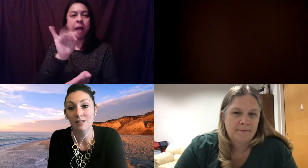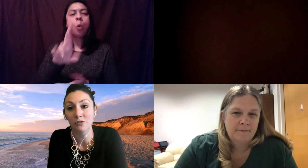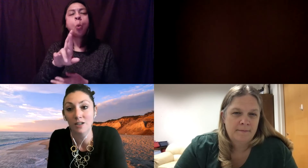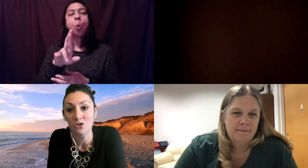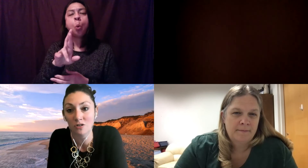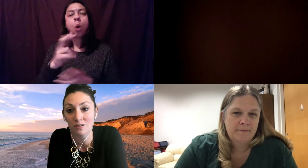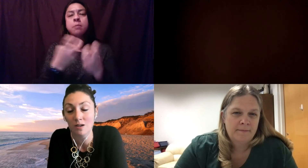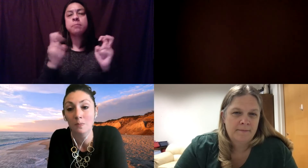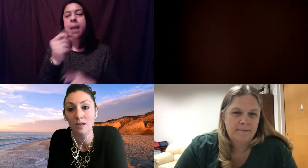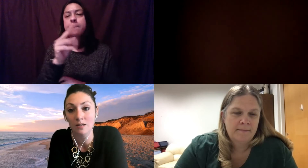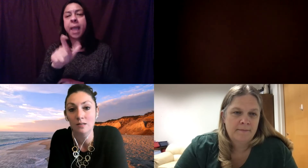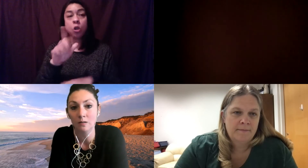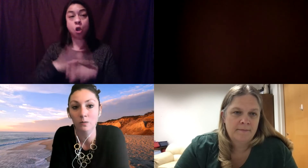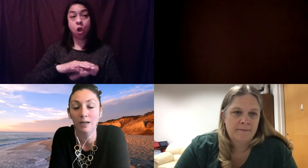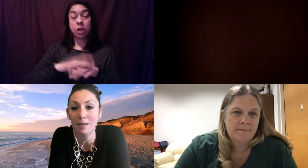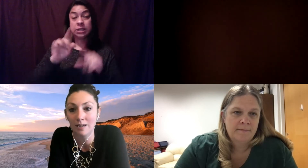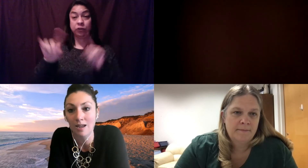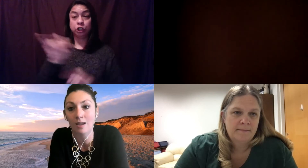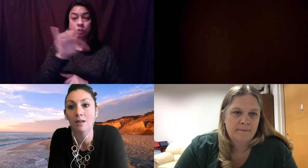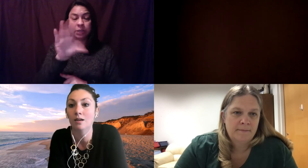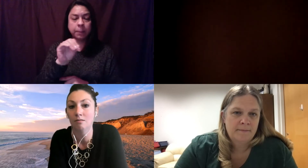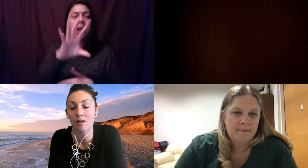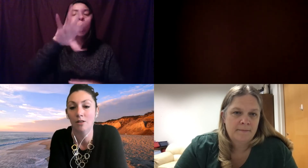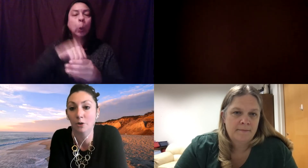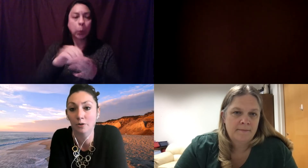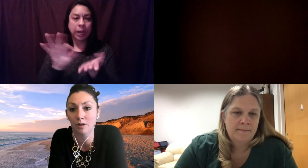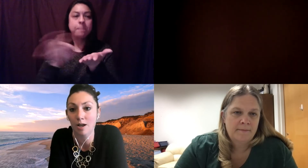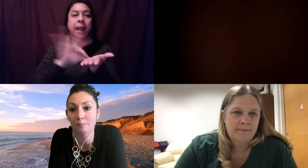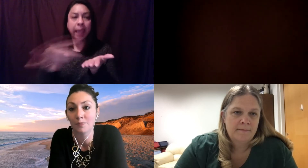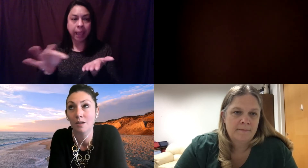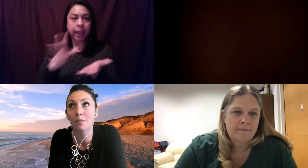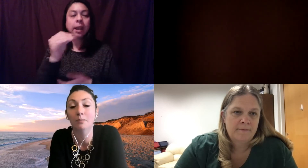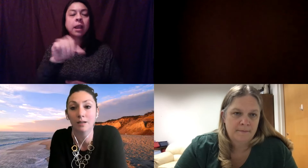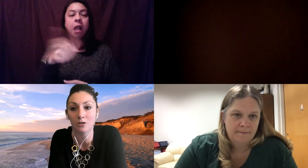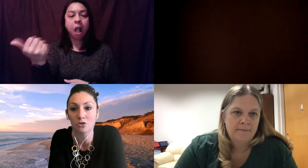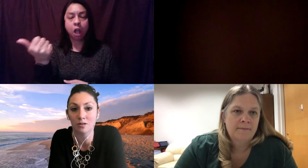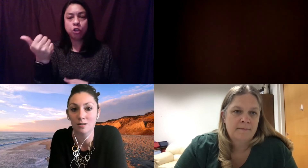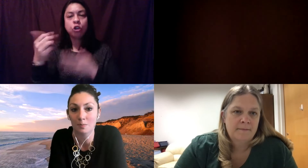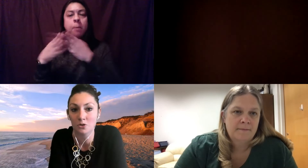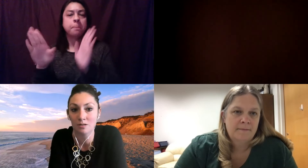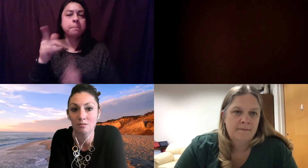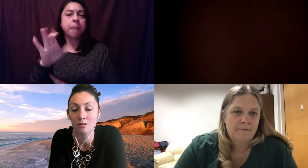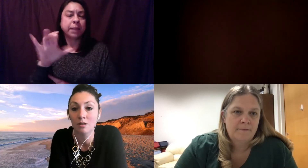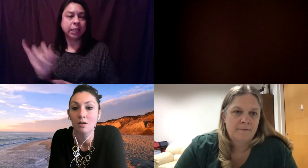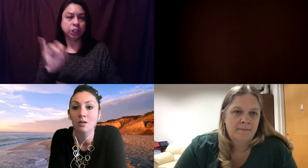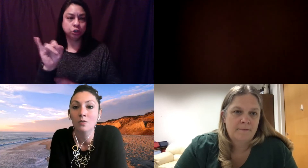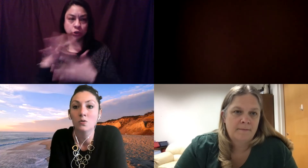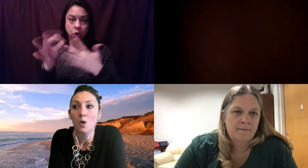on different insurance companies, including Medicaid and other public insurance